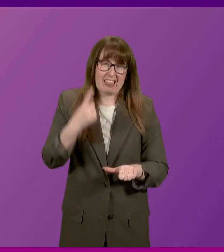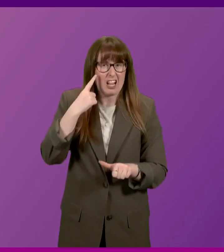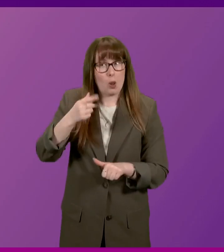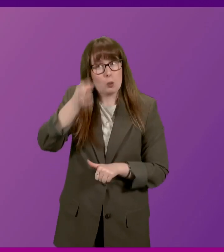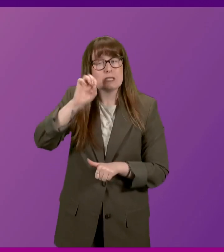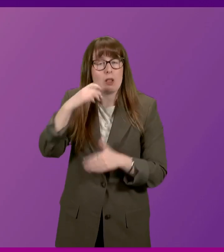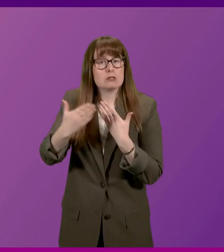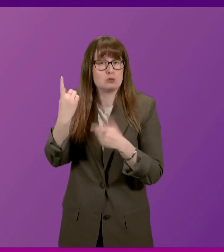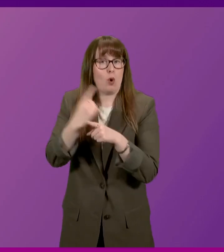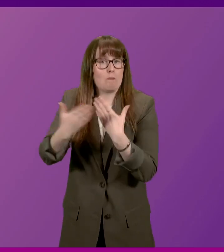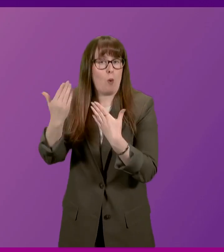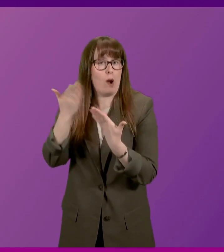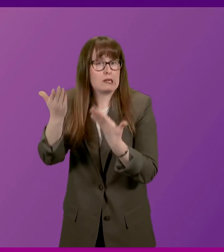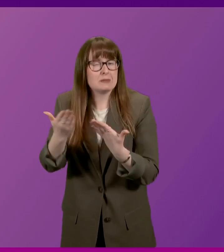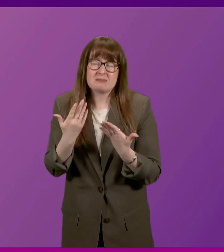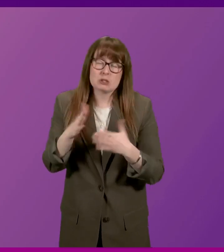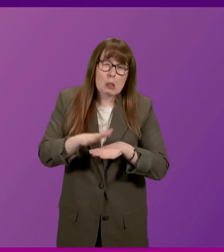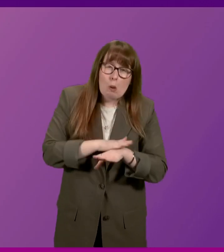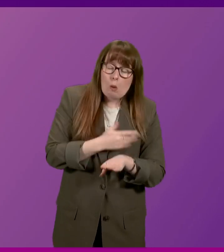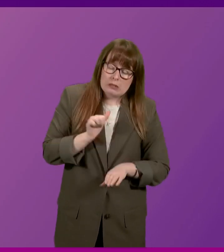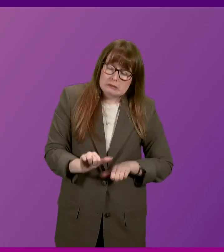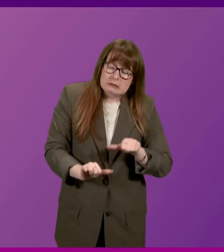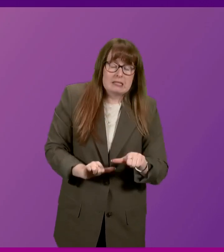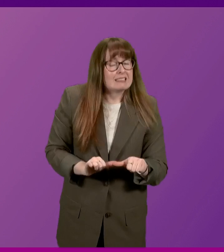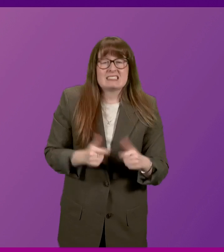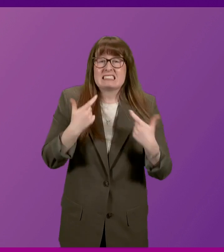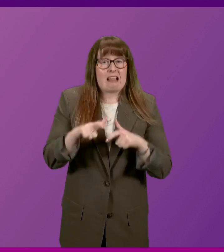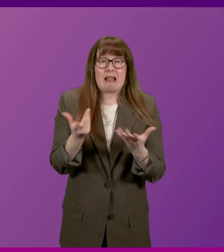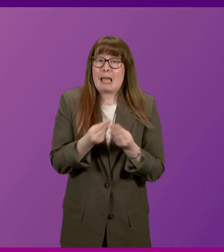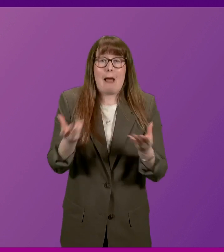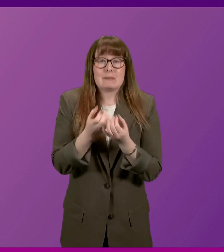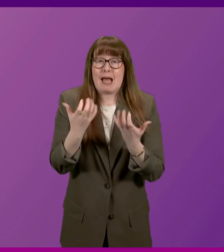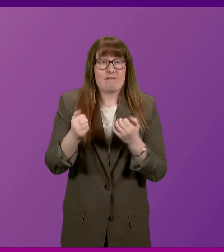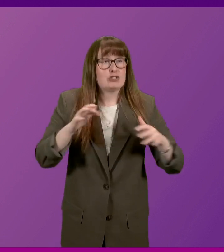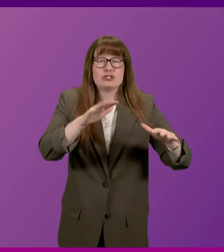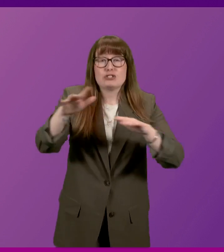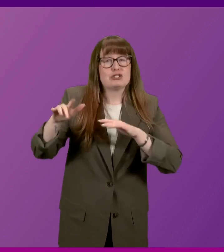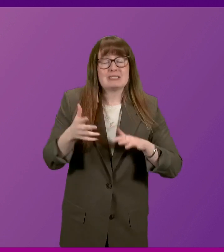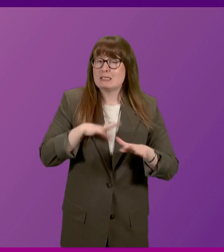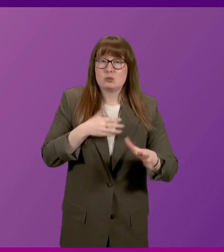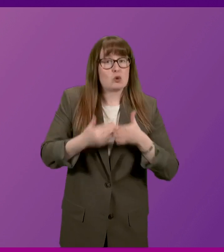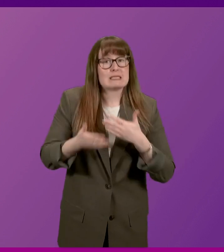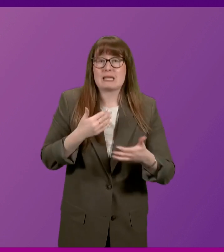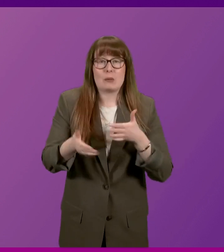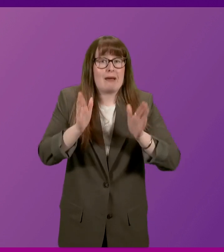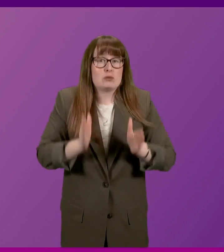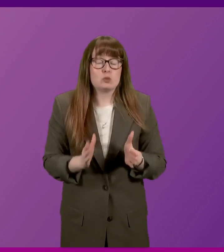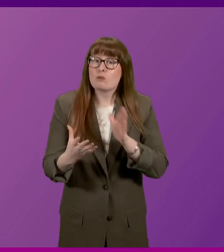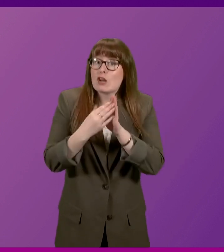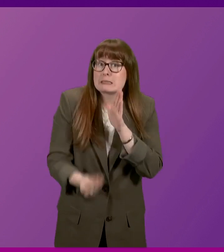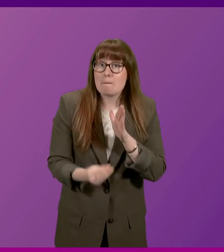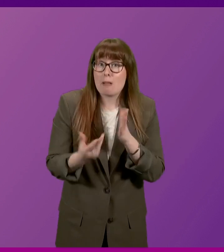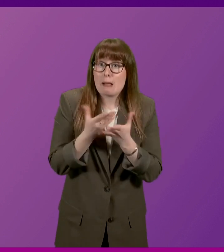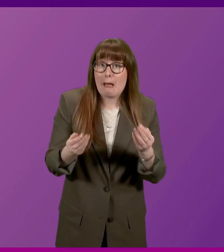with. And there are still real gaps that need addressed, obviously. So, for